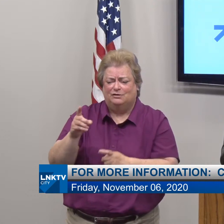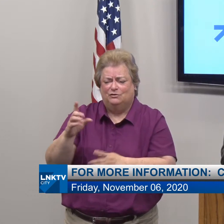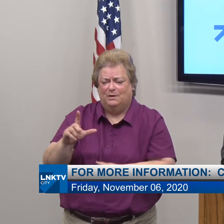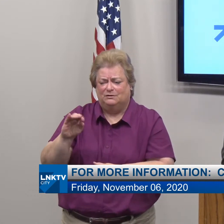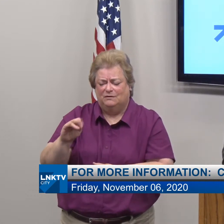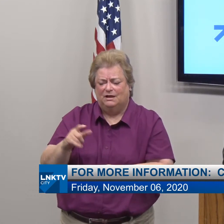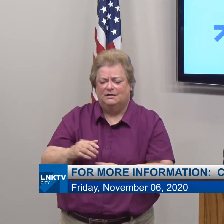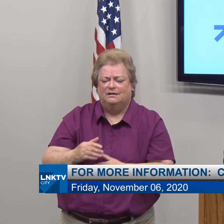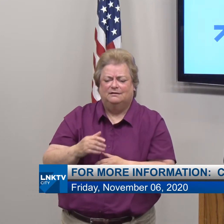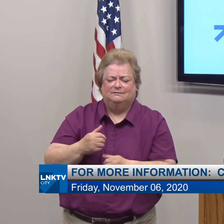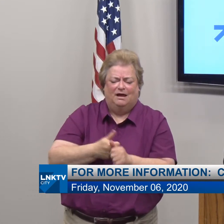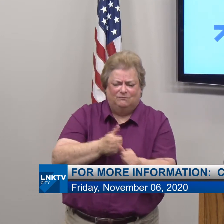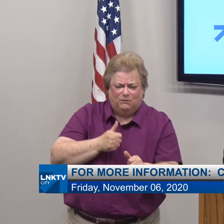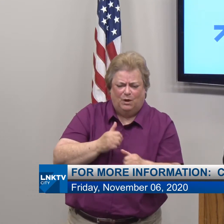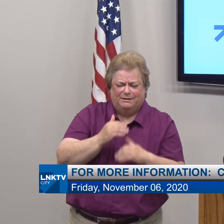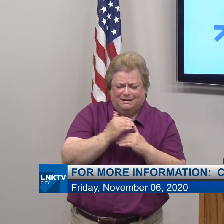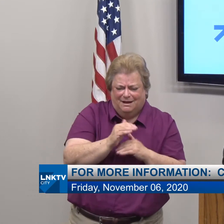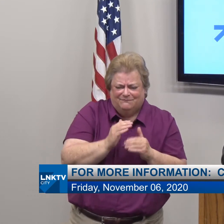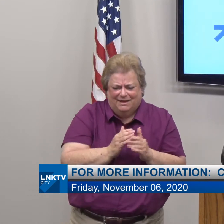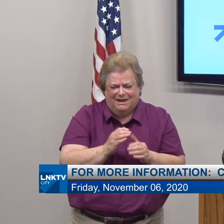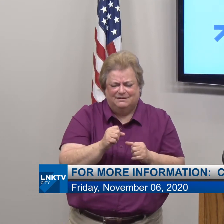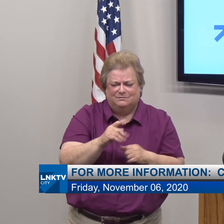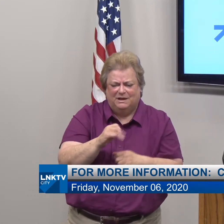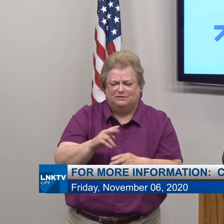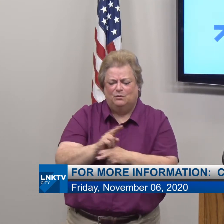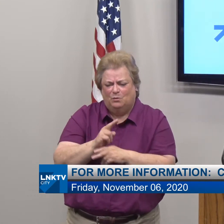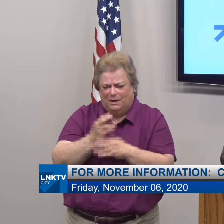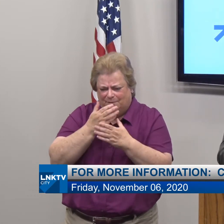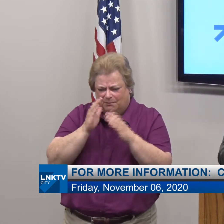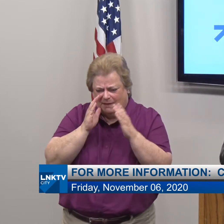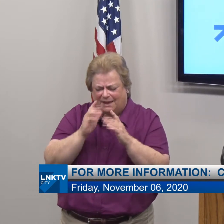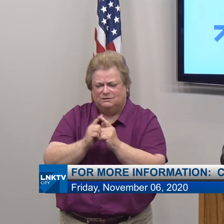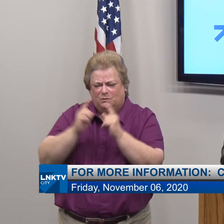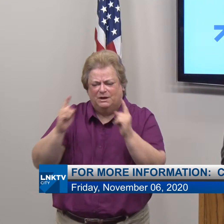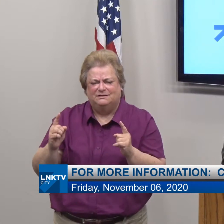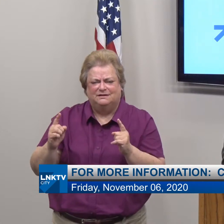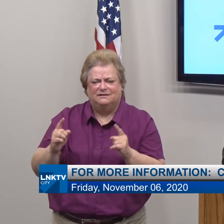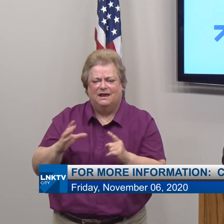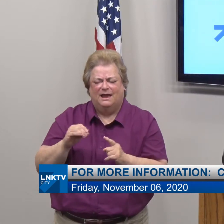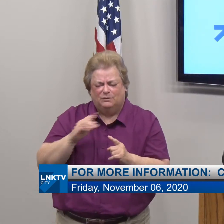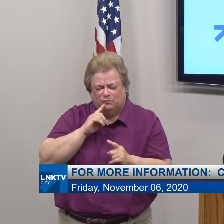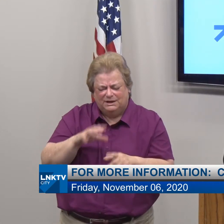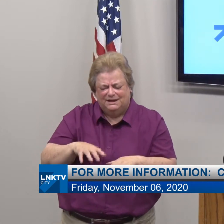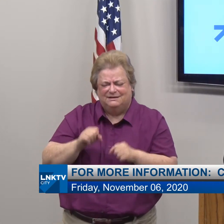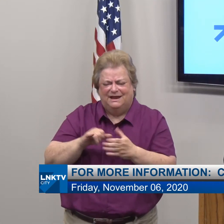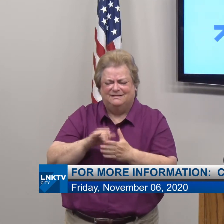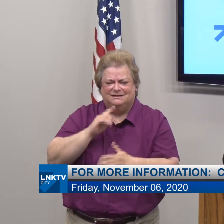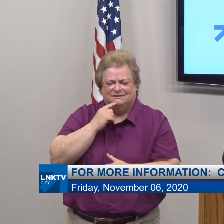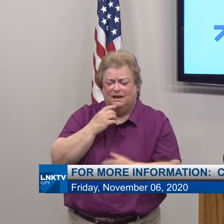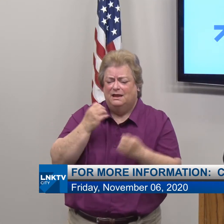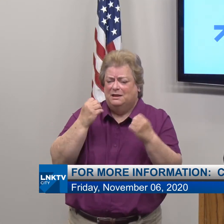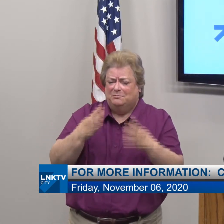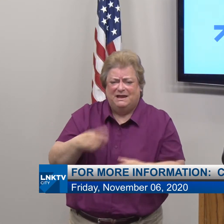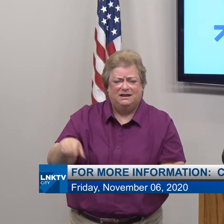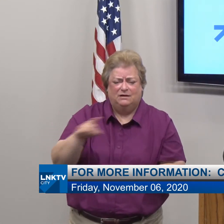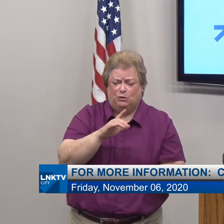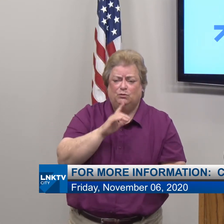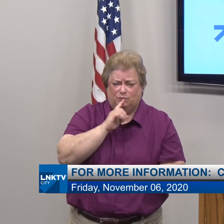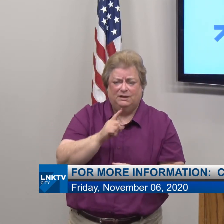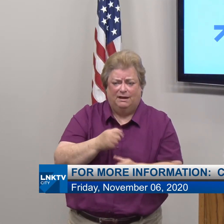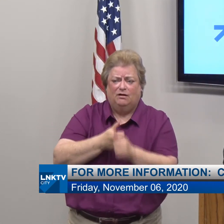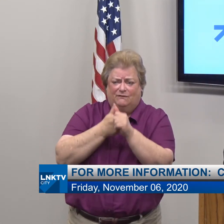avoid confined spaces, that we wash our hands, we wear our mask, we watch our distance, and really take it seriously. So many of you are out there. When I go out,